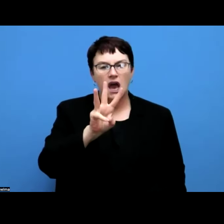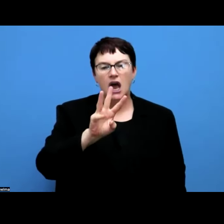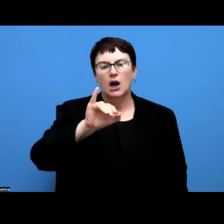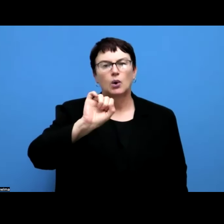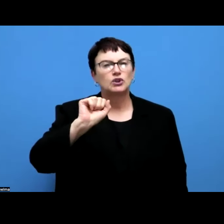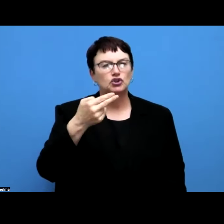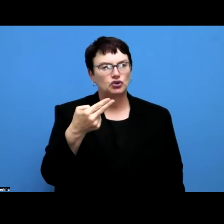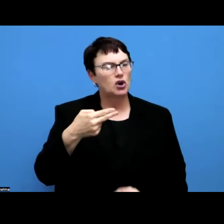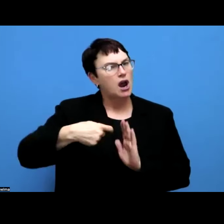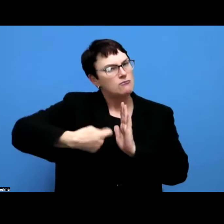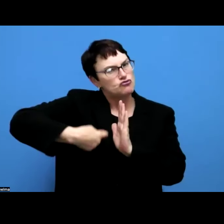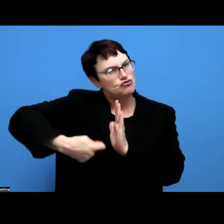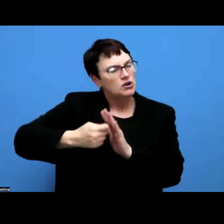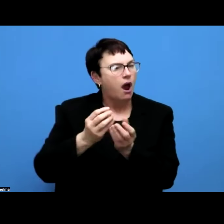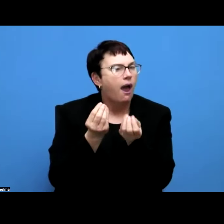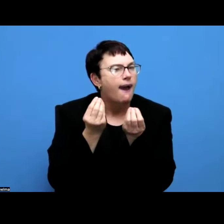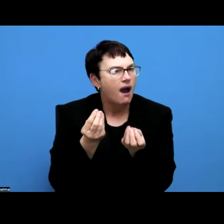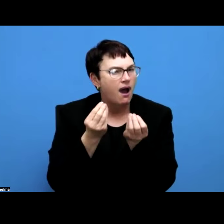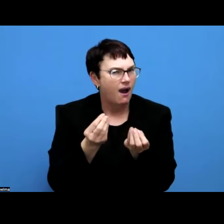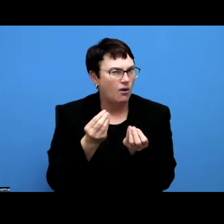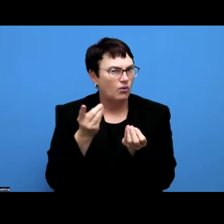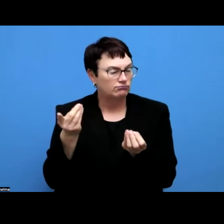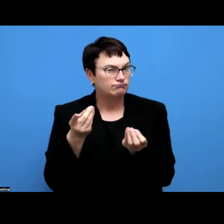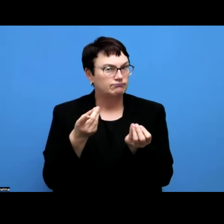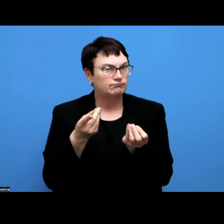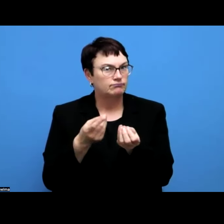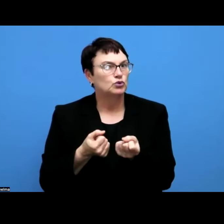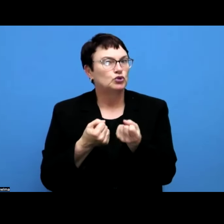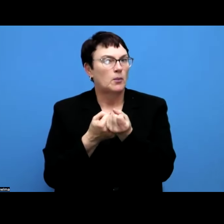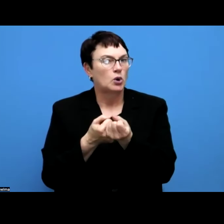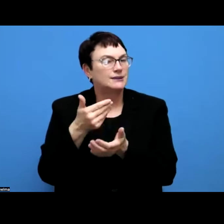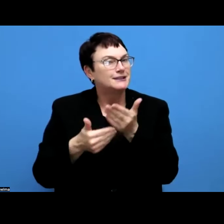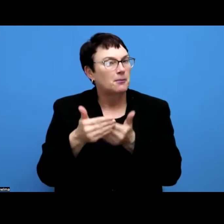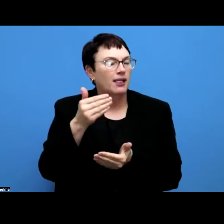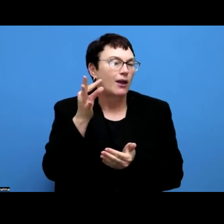reproductive health services by women and girls with disabilities? Thank you.